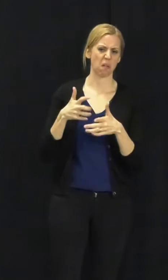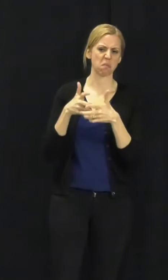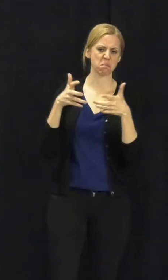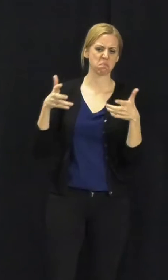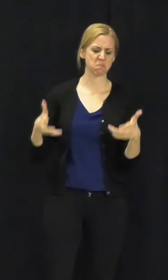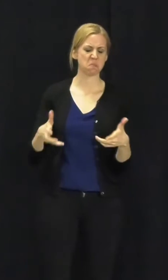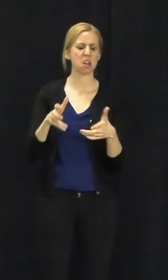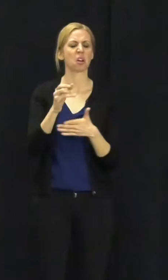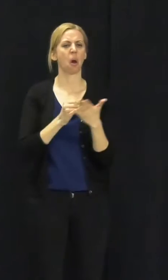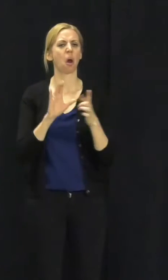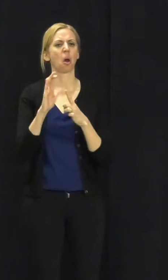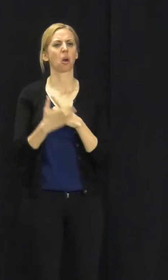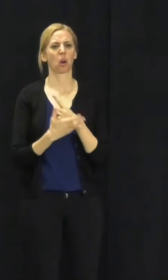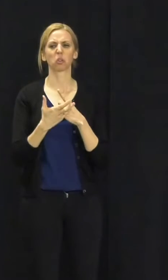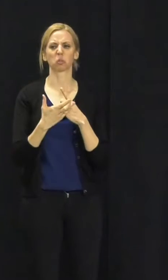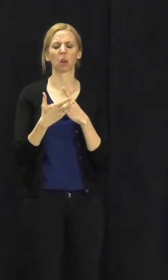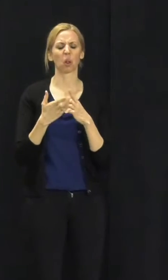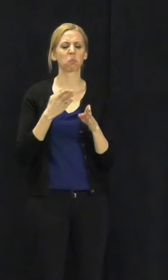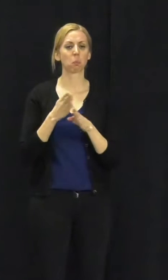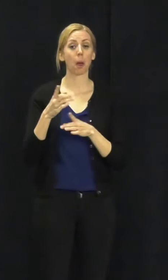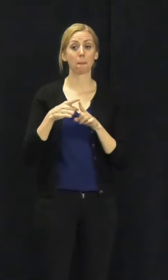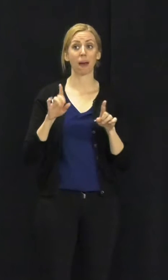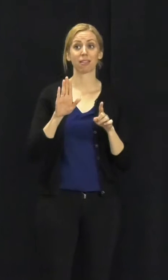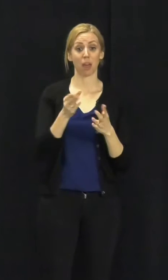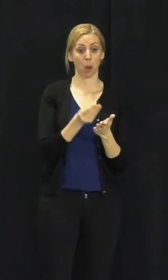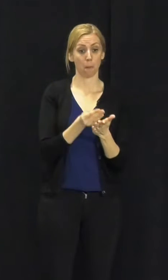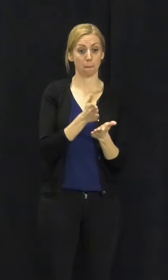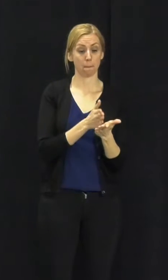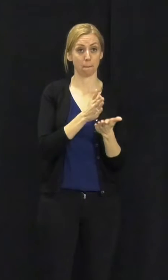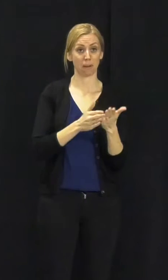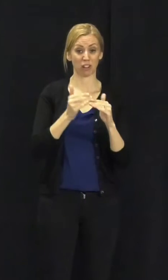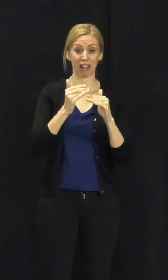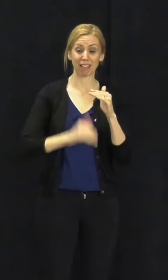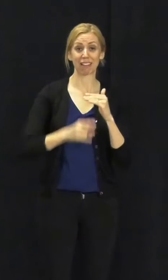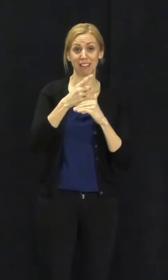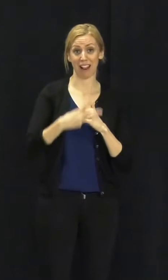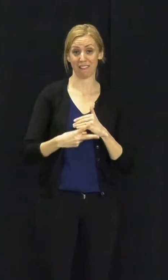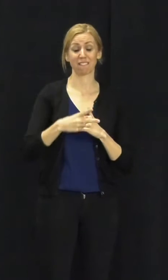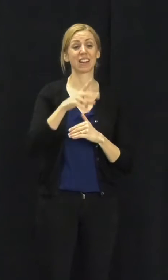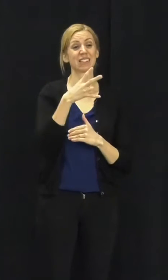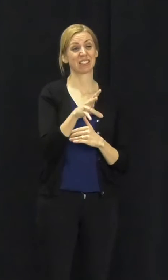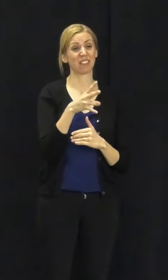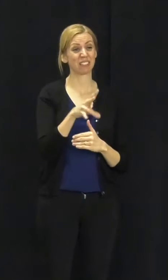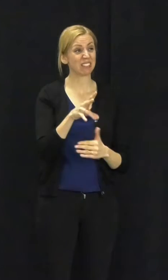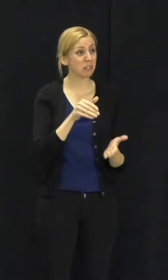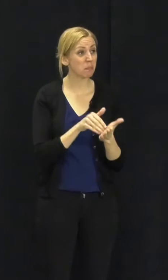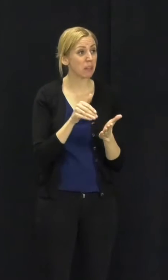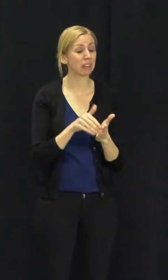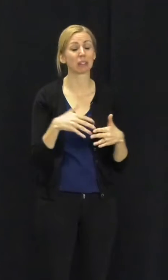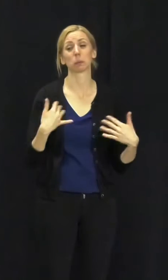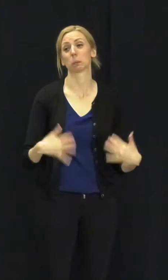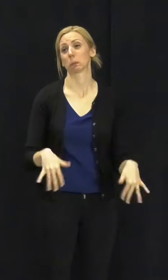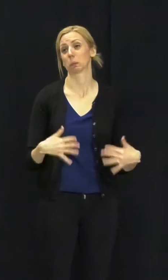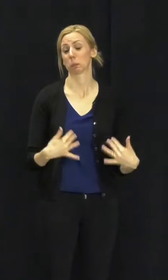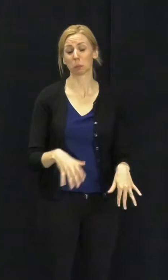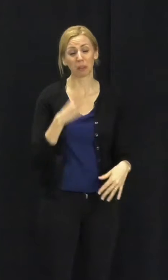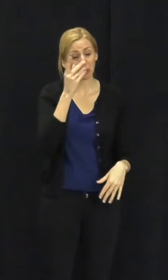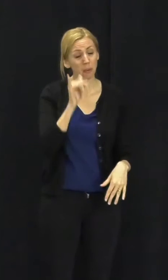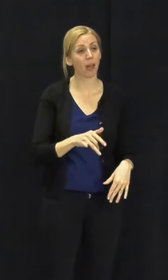Department of Cultural Affairs has engaged with DANT on a number of occasions and will again this coming